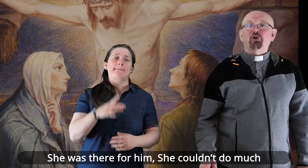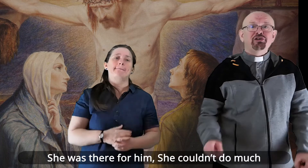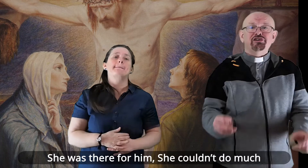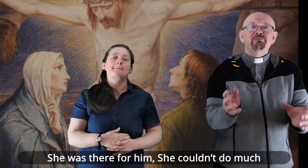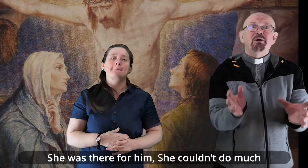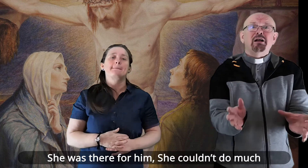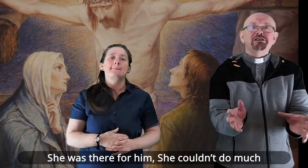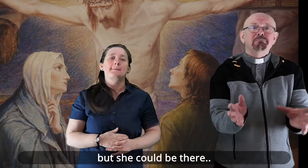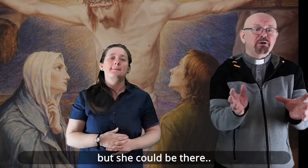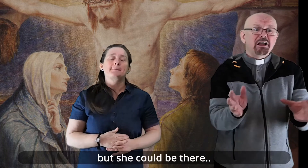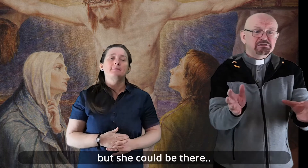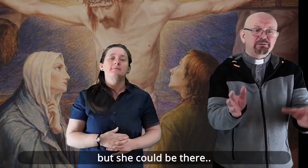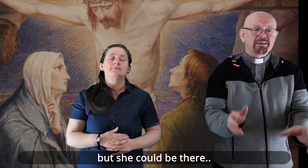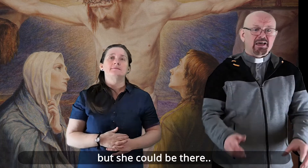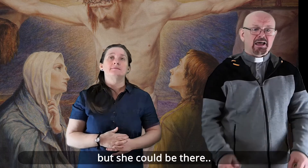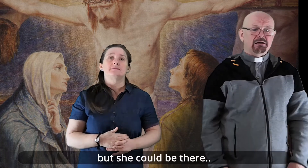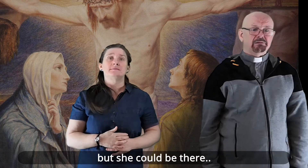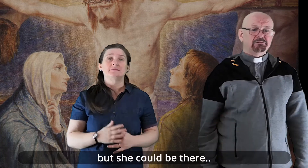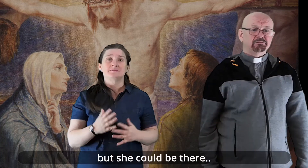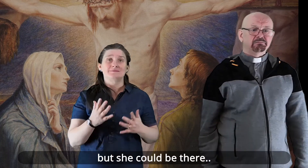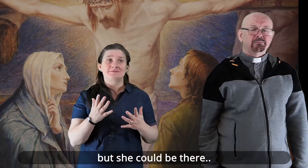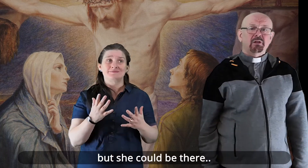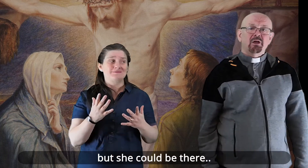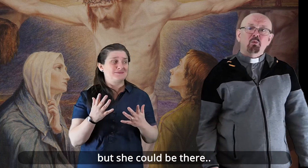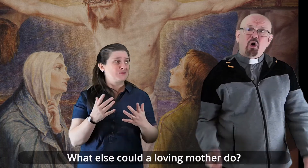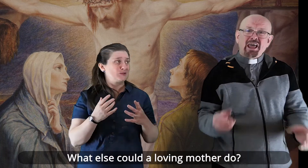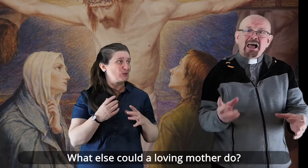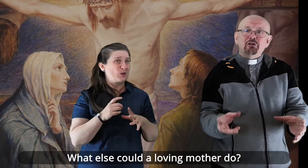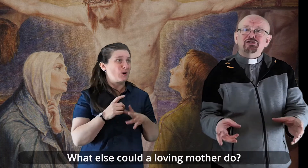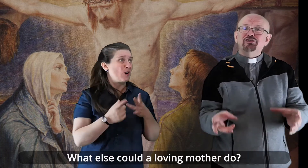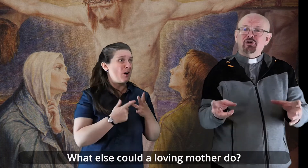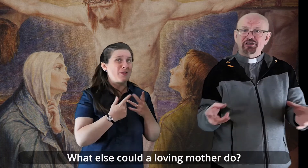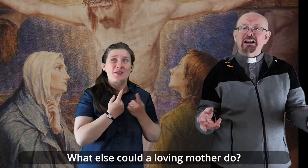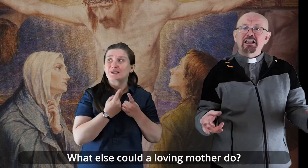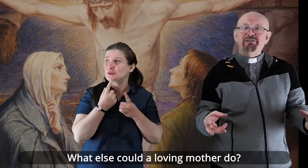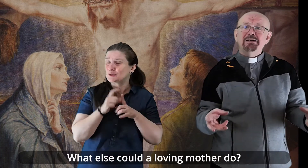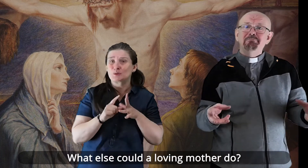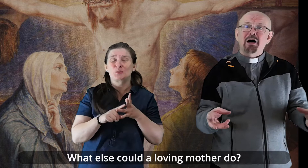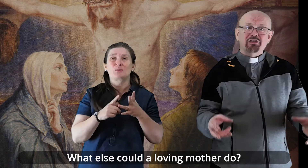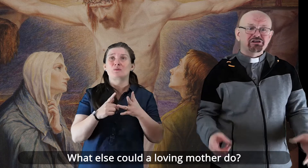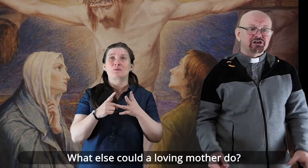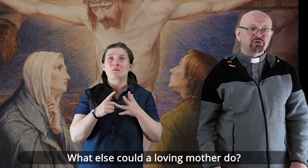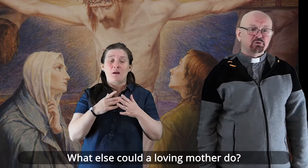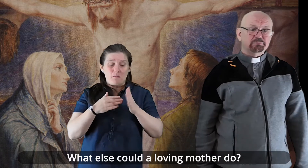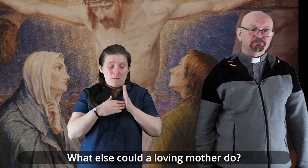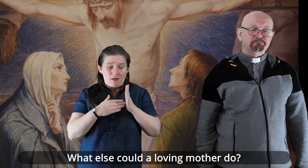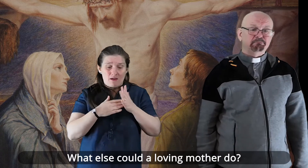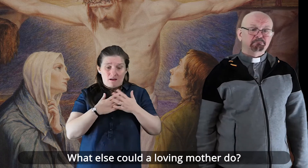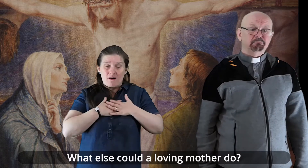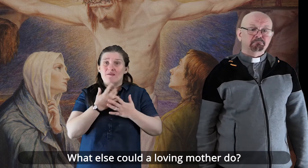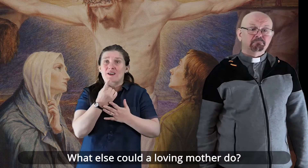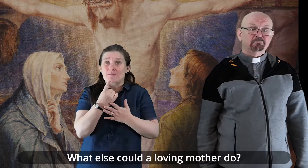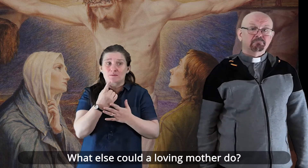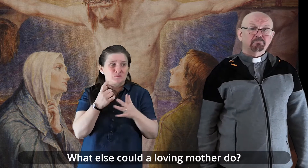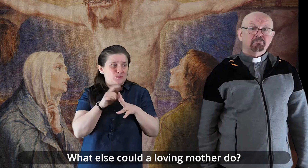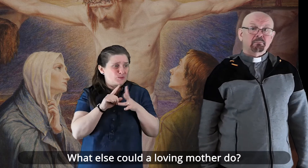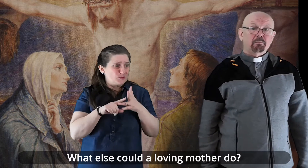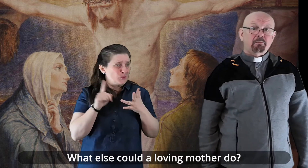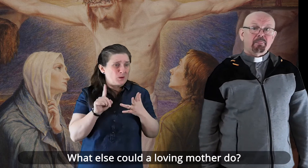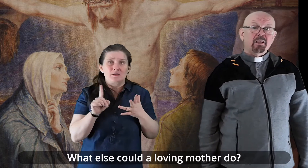She couldn't do much but be there. What else could a loving mother do?